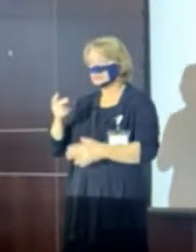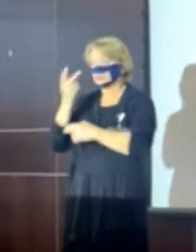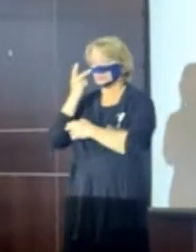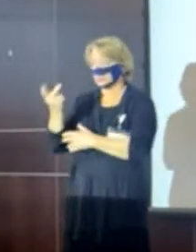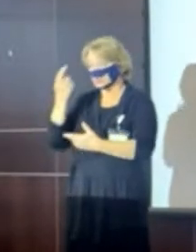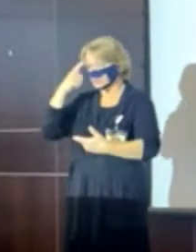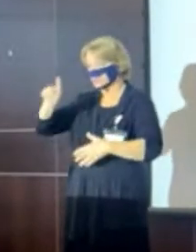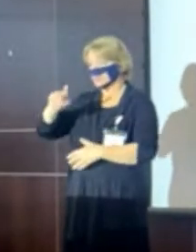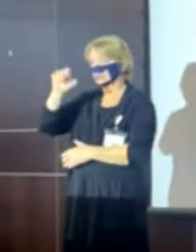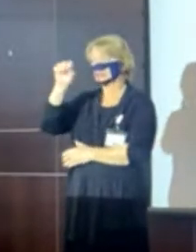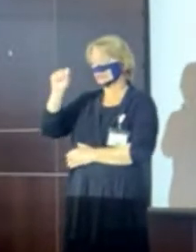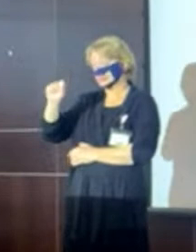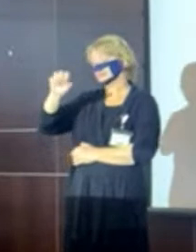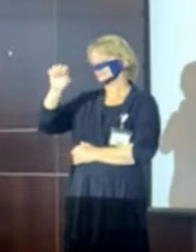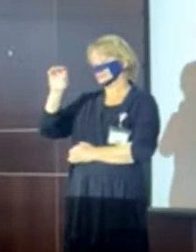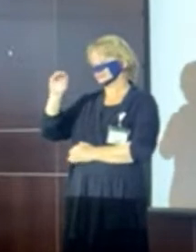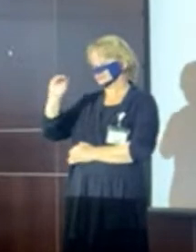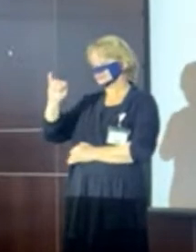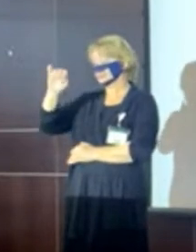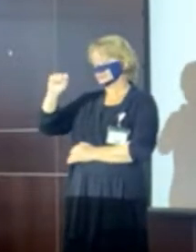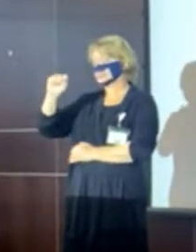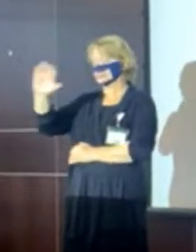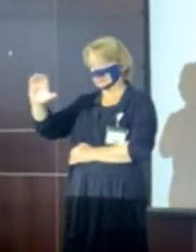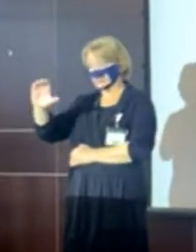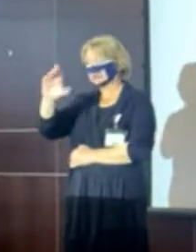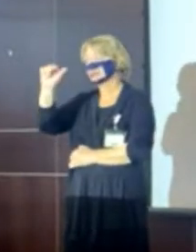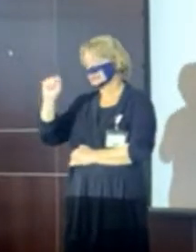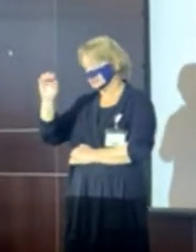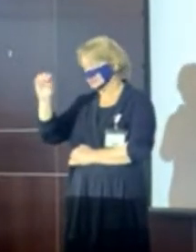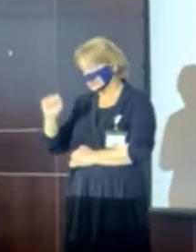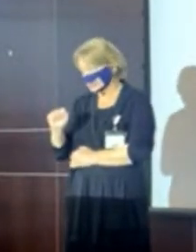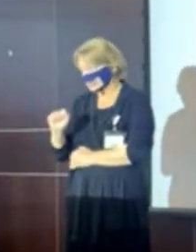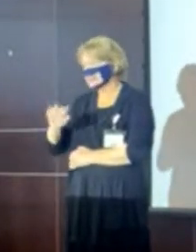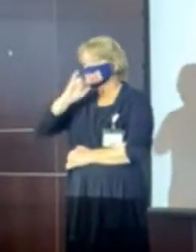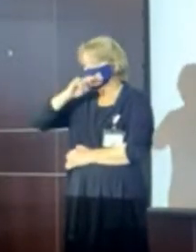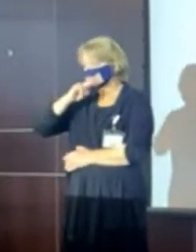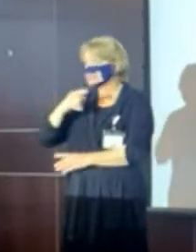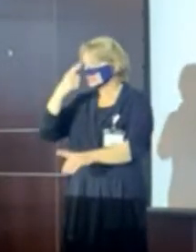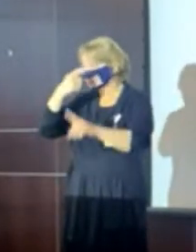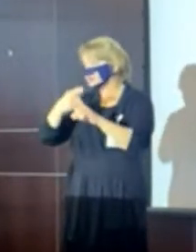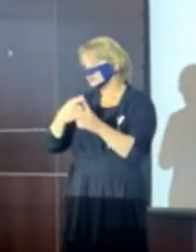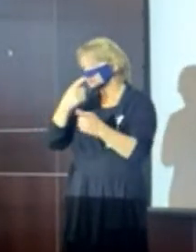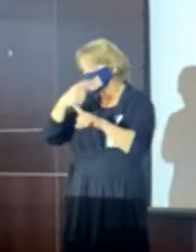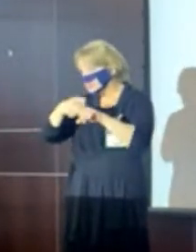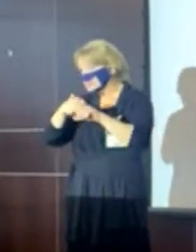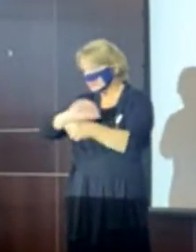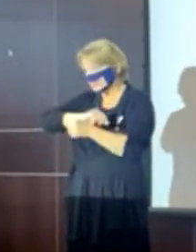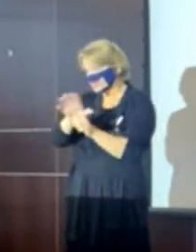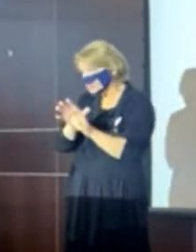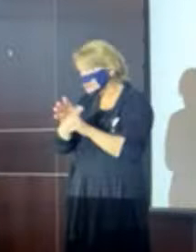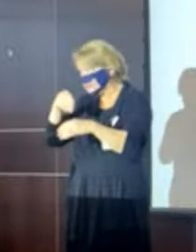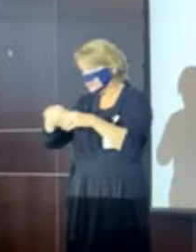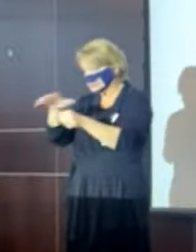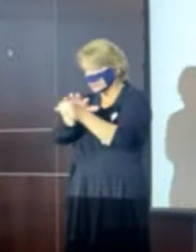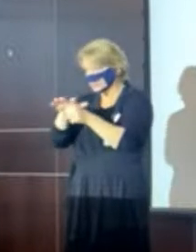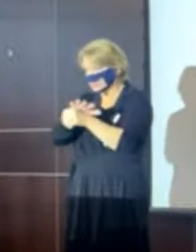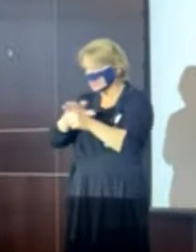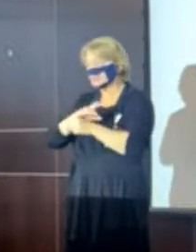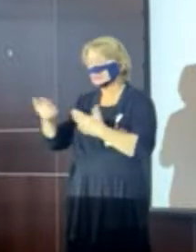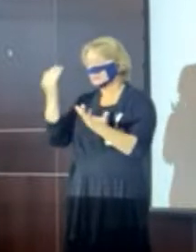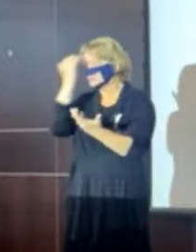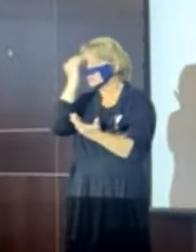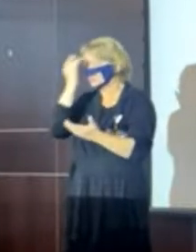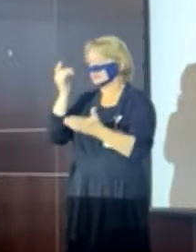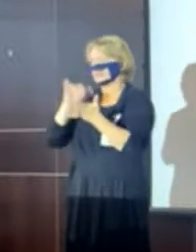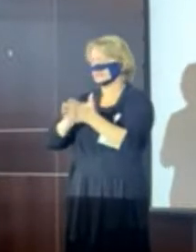MIS-C cases. So with this many kids that have been diagnosed positive in the region, it's really important for parents to be aware of MIS-C, to know